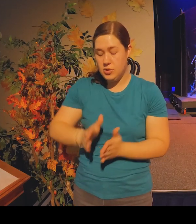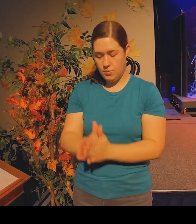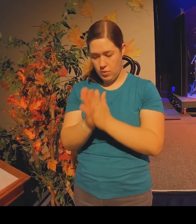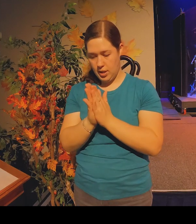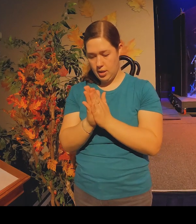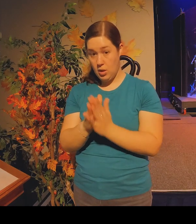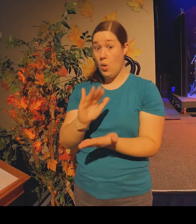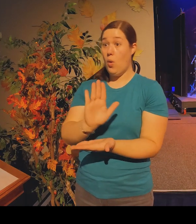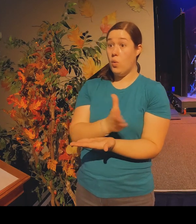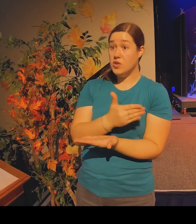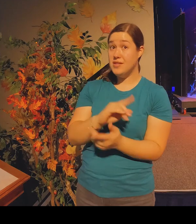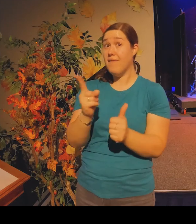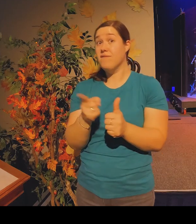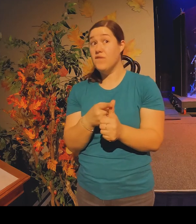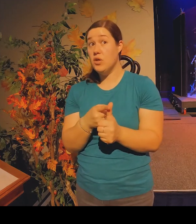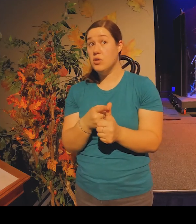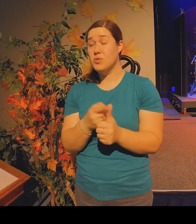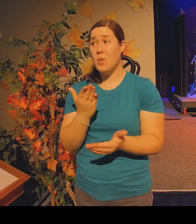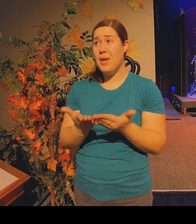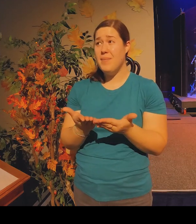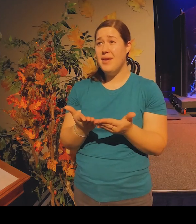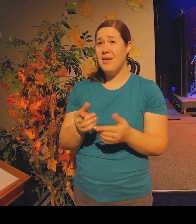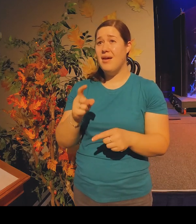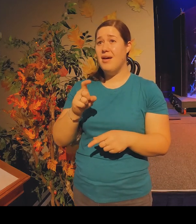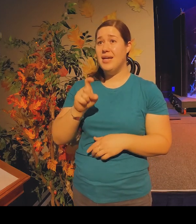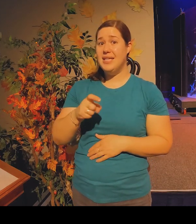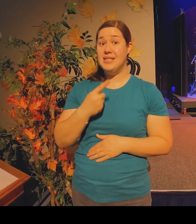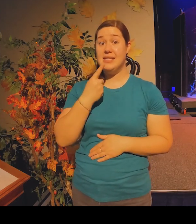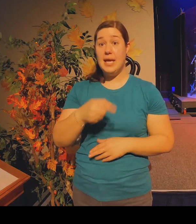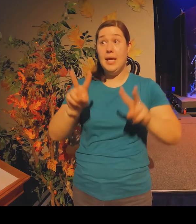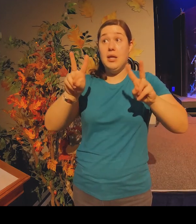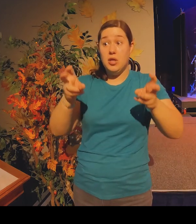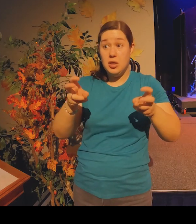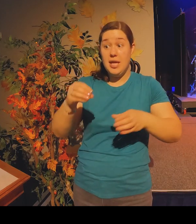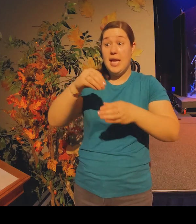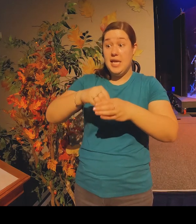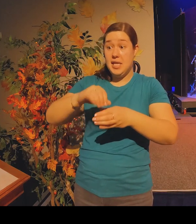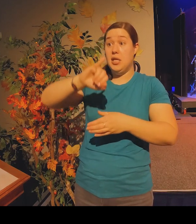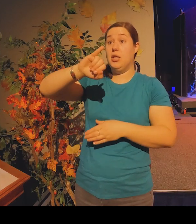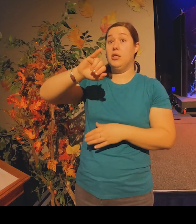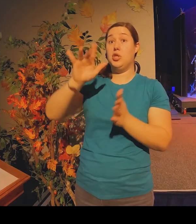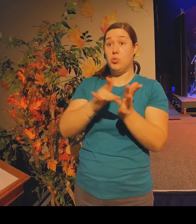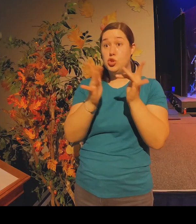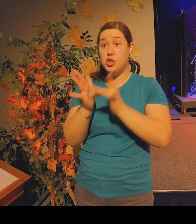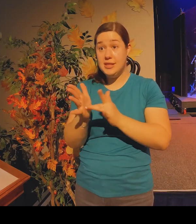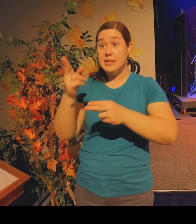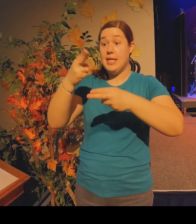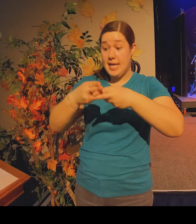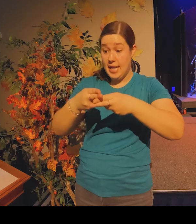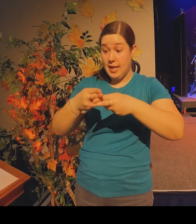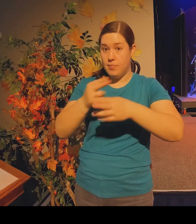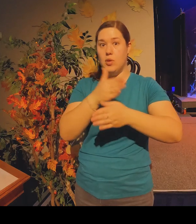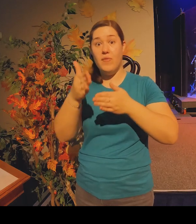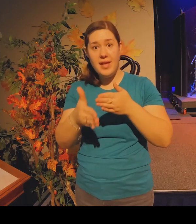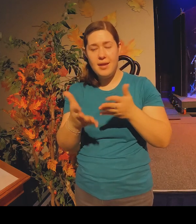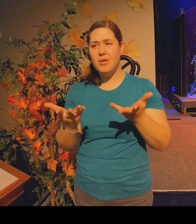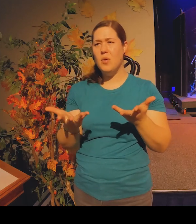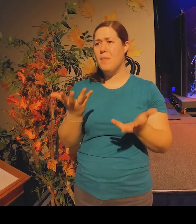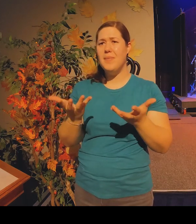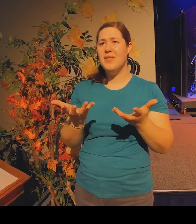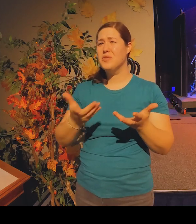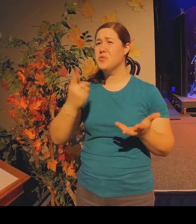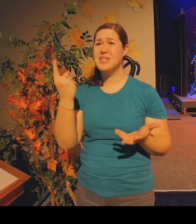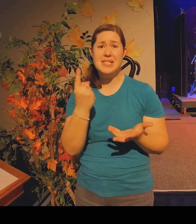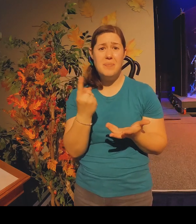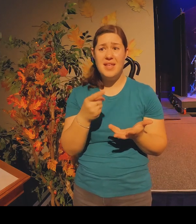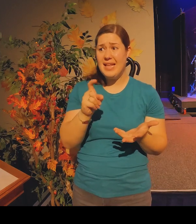maybe I need to pray in Jesus' name as I end my prayer, or if this is God's will, I'll end my... Maybe there's some kind of right incantation